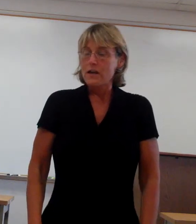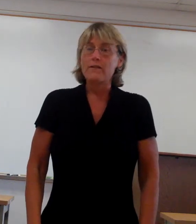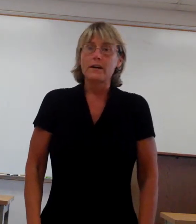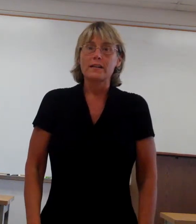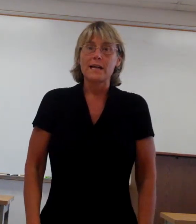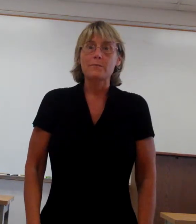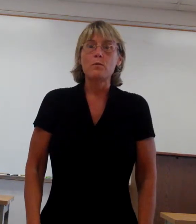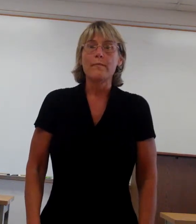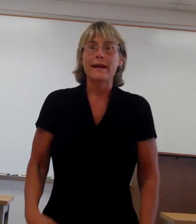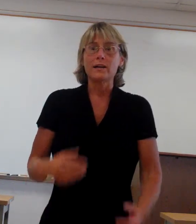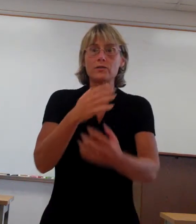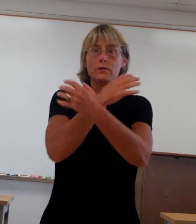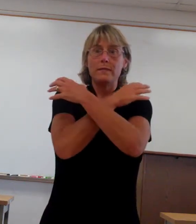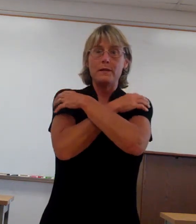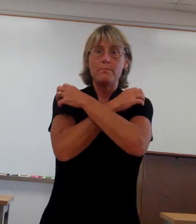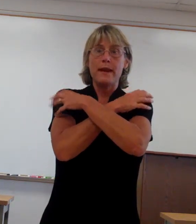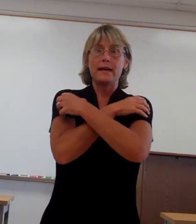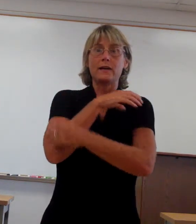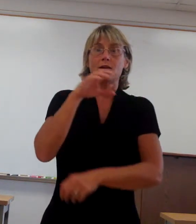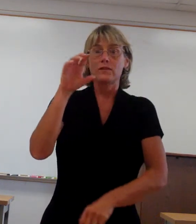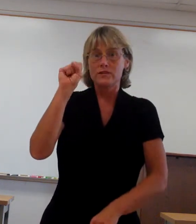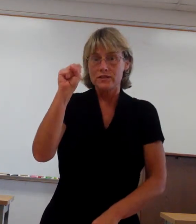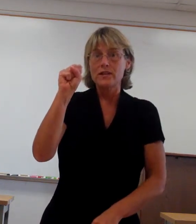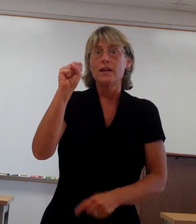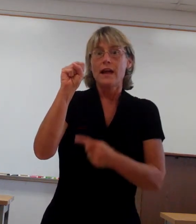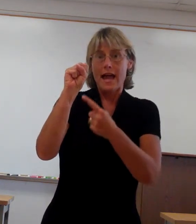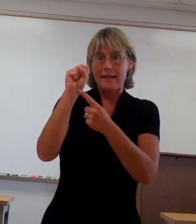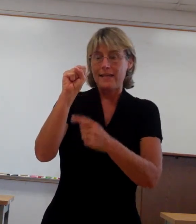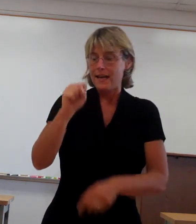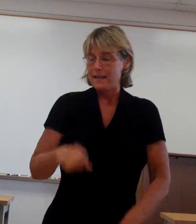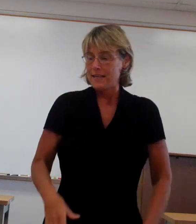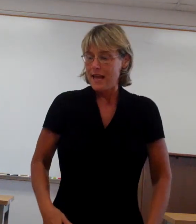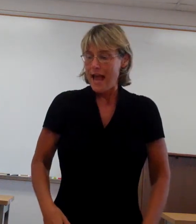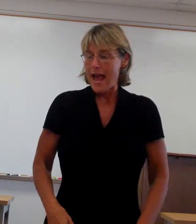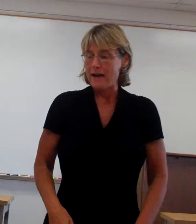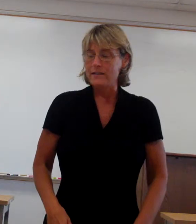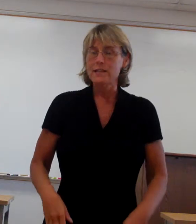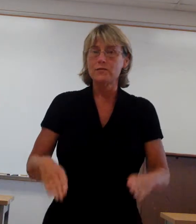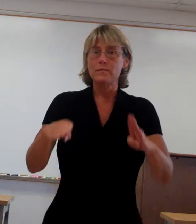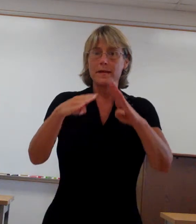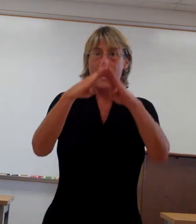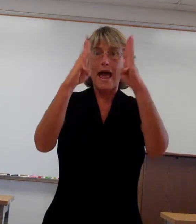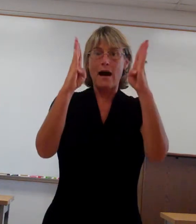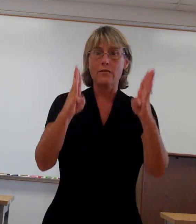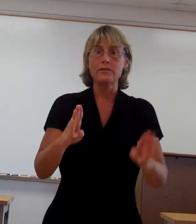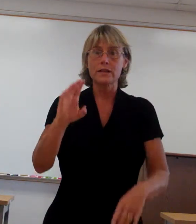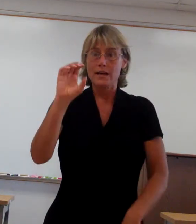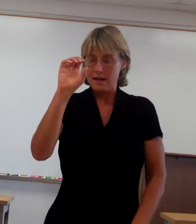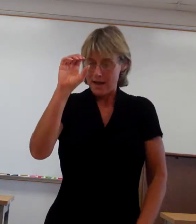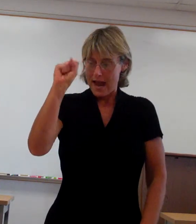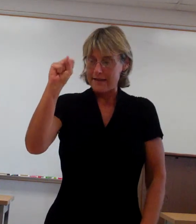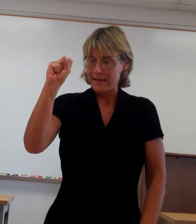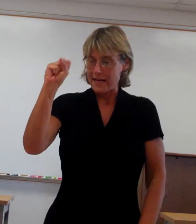for example, bears would be bears, add the S. Houses would be house, add the